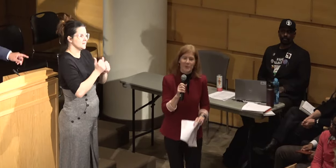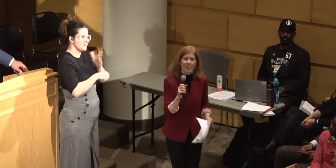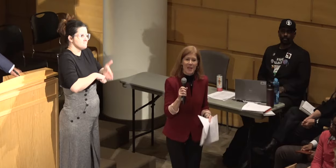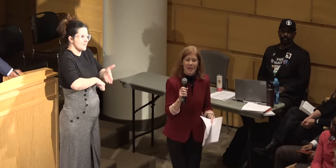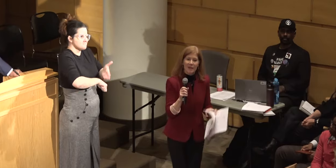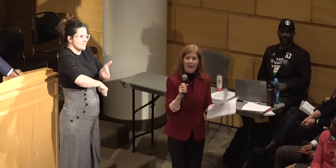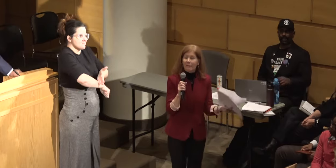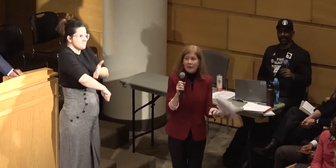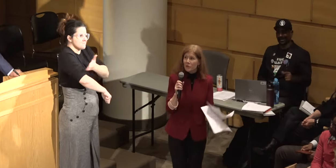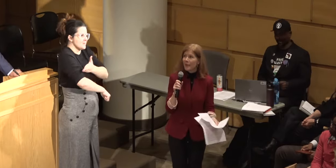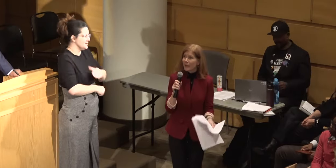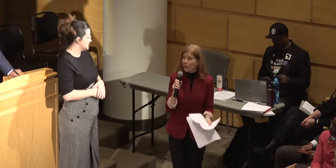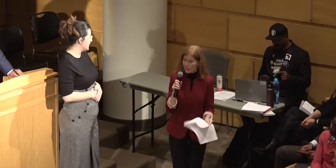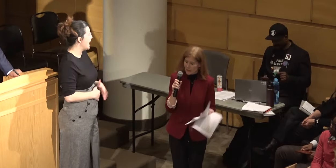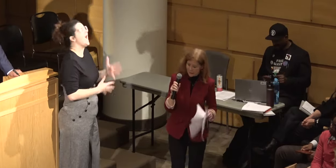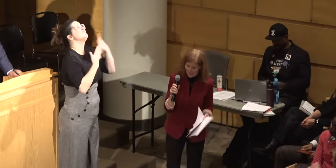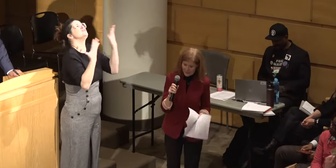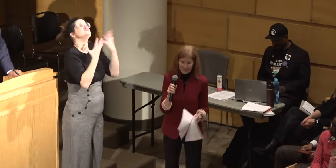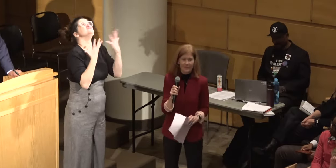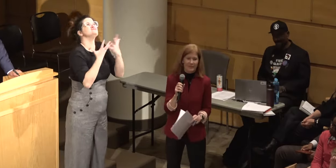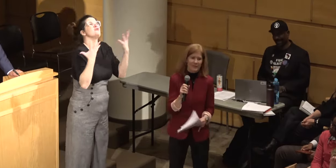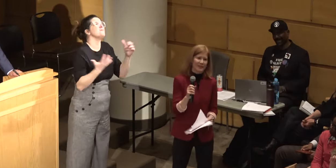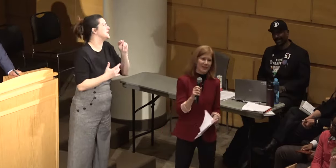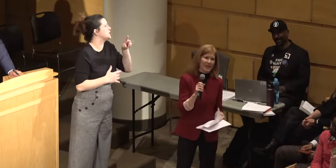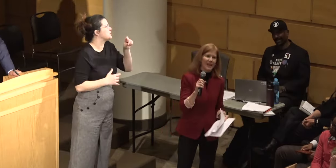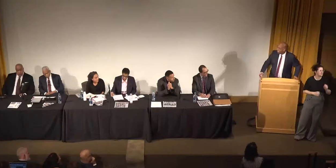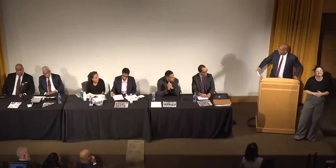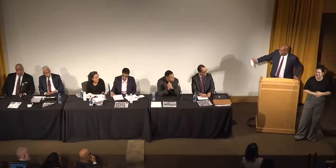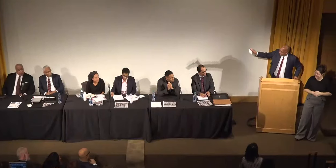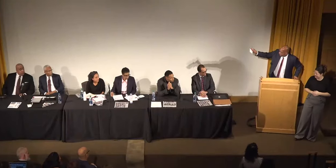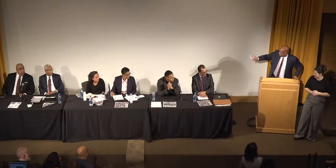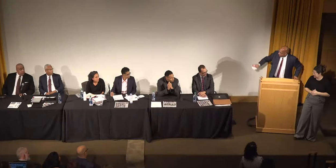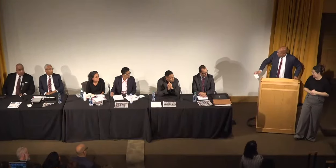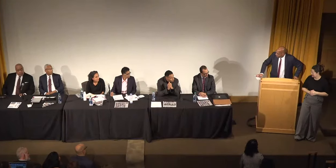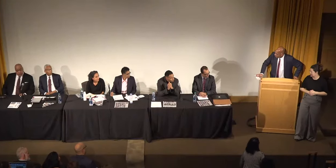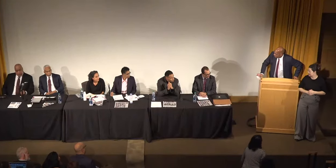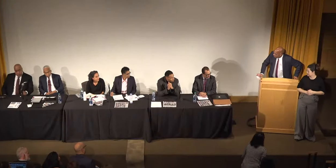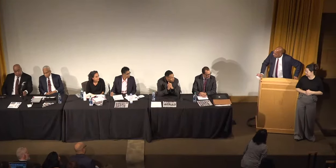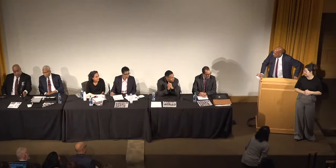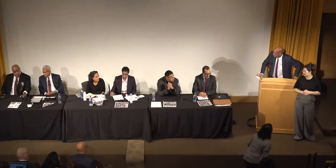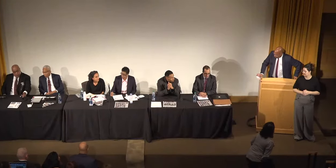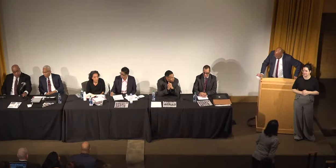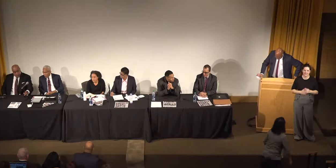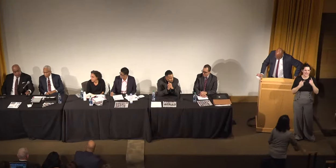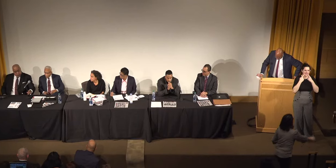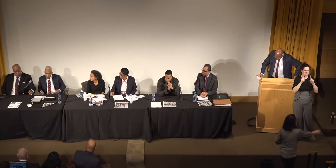better. I've got so many notes. Thank you. Effective law enforcement.